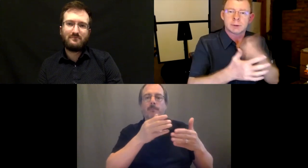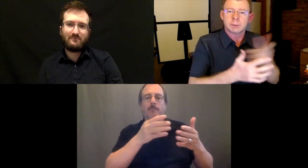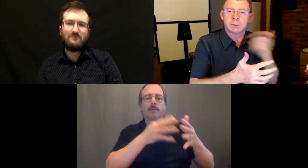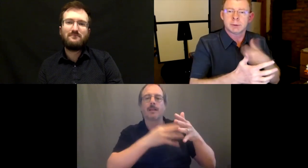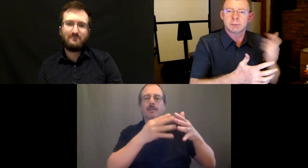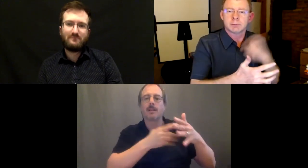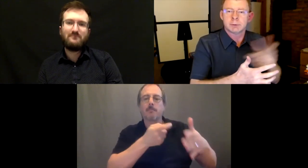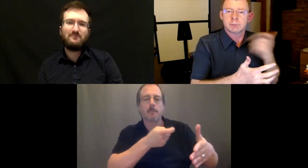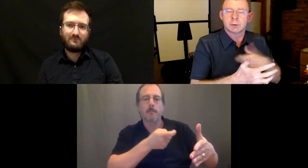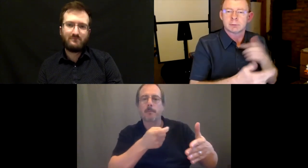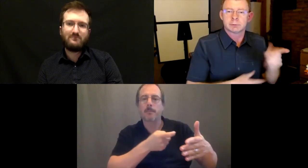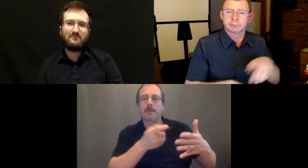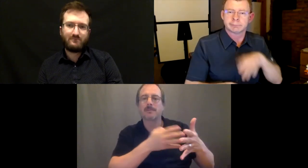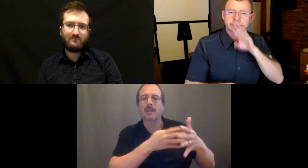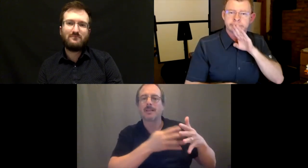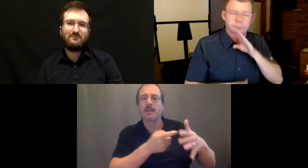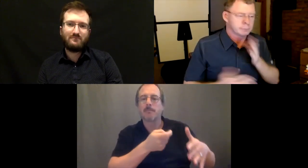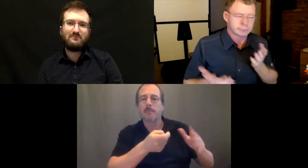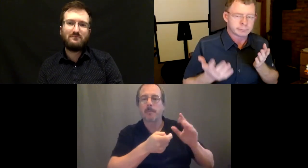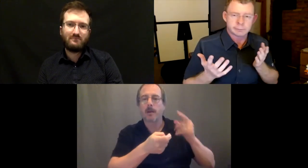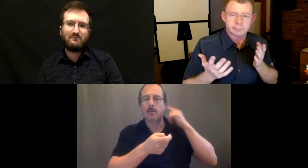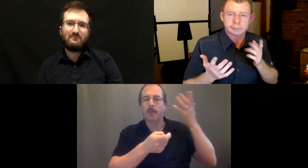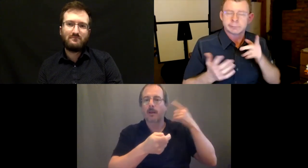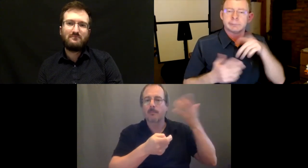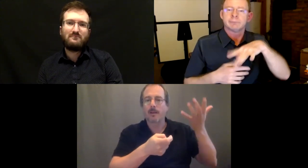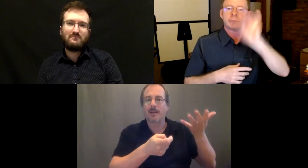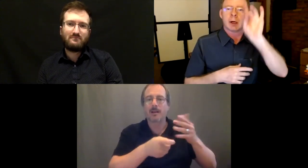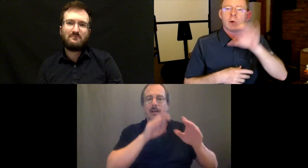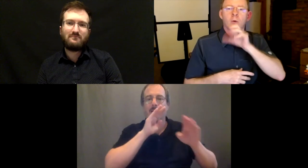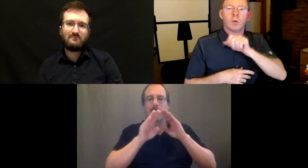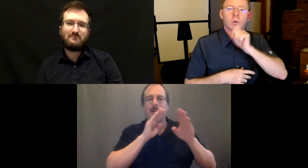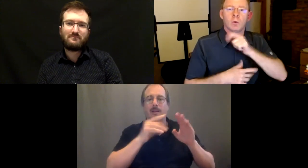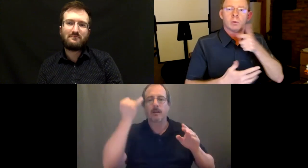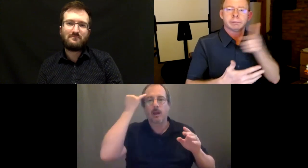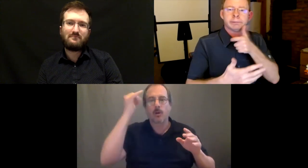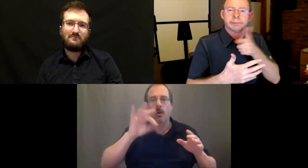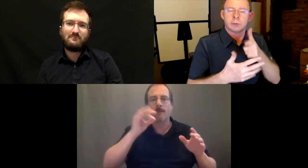doing some welding and they weren't able to hear specific alerts.